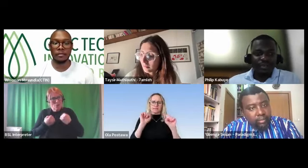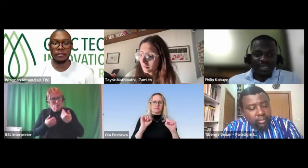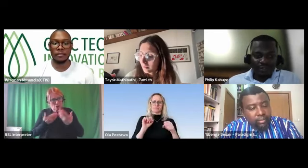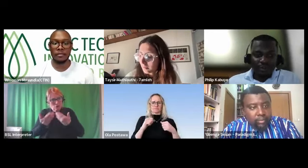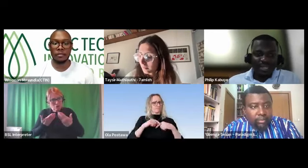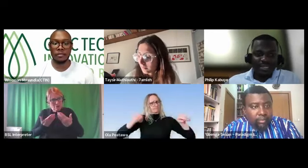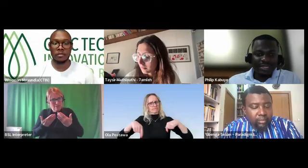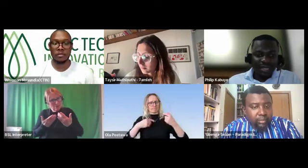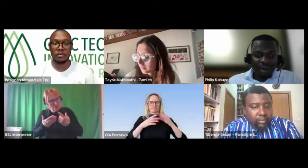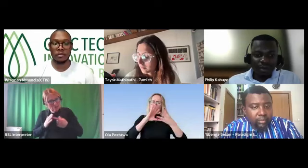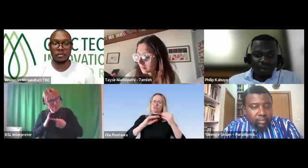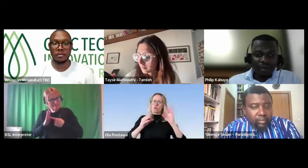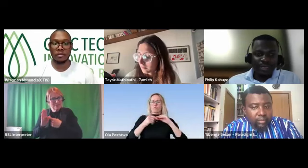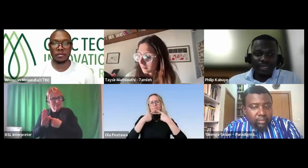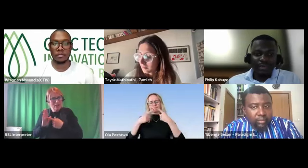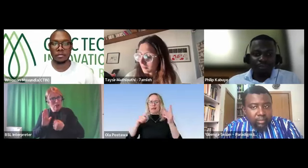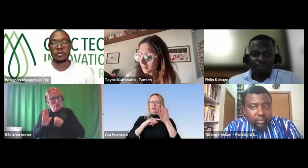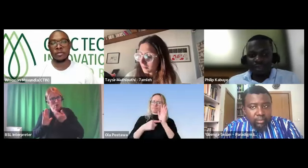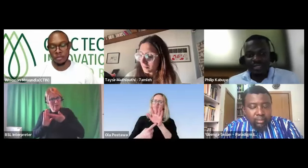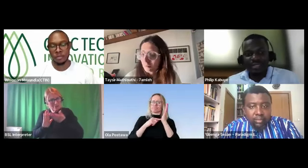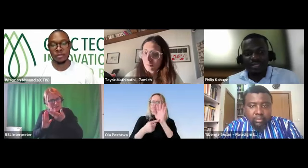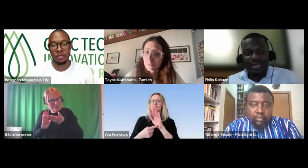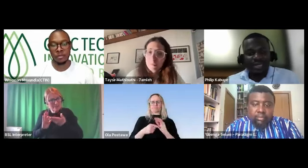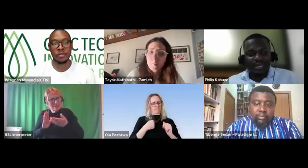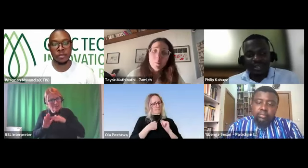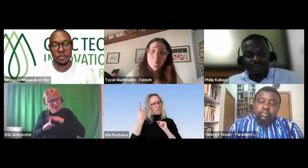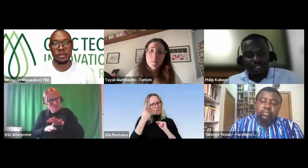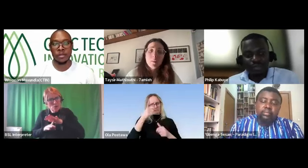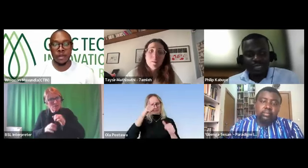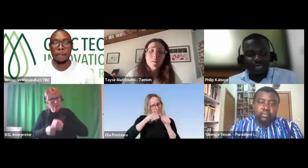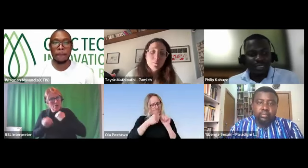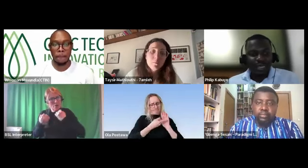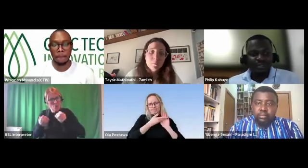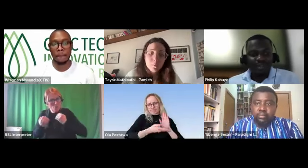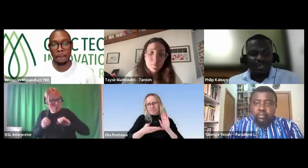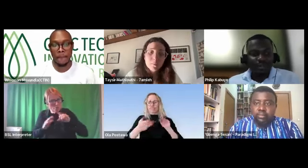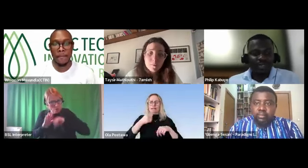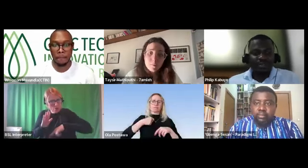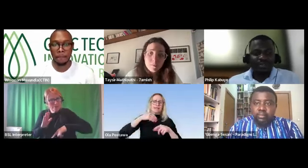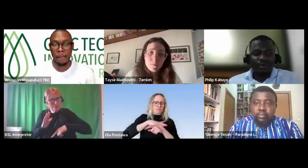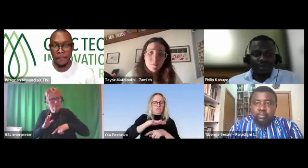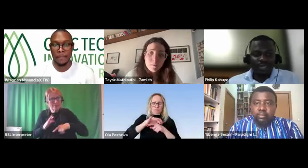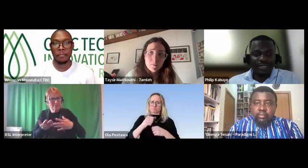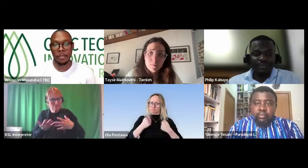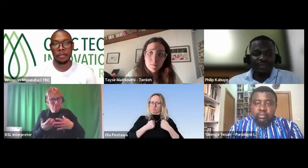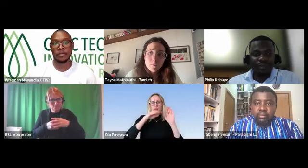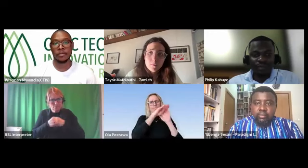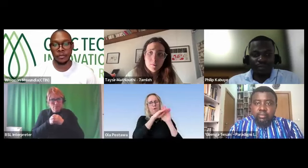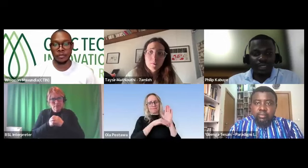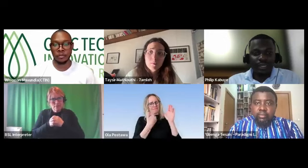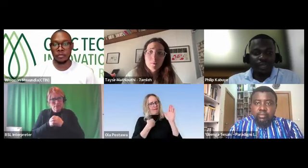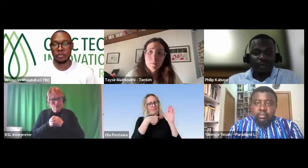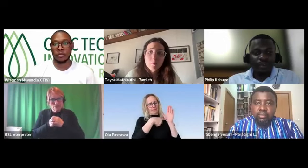we need to influence our own policies that are rights respecting and very inclusive of the context,